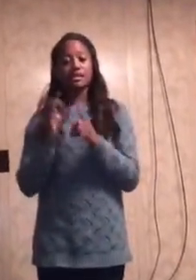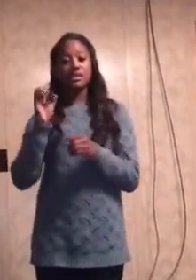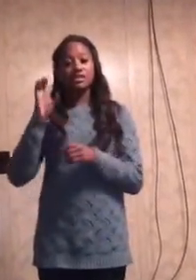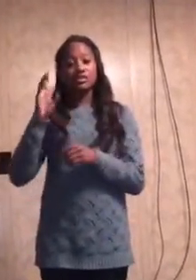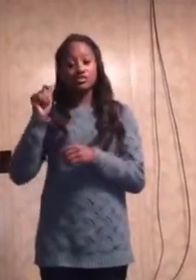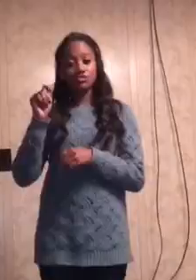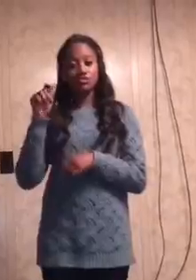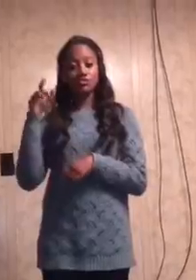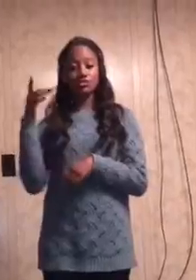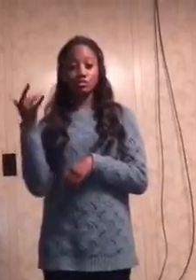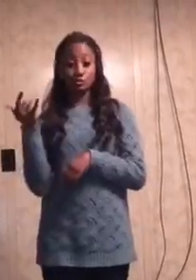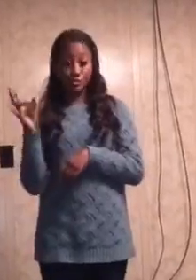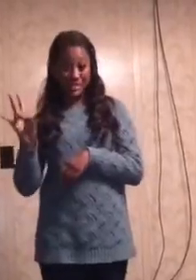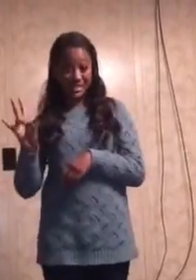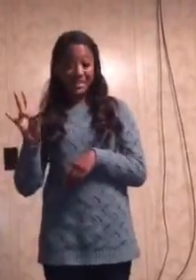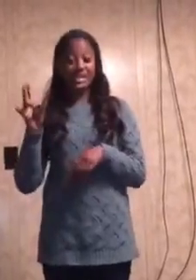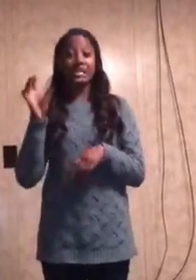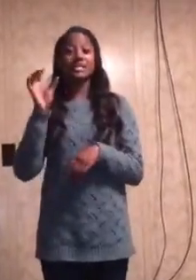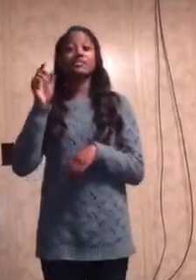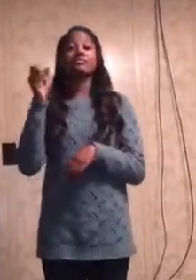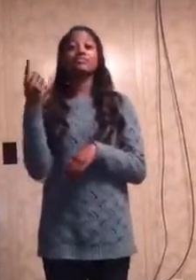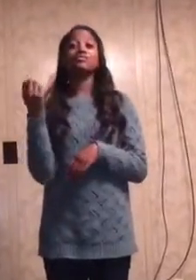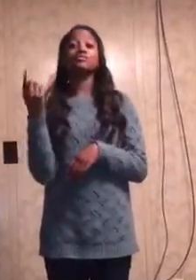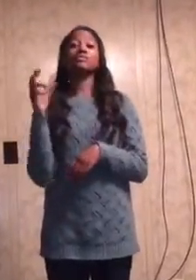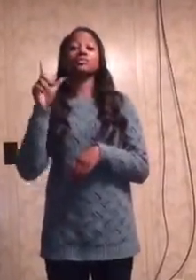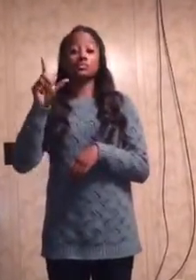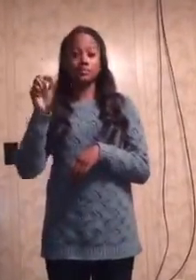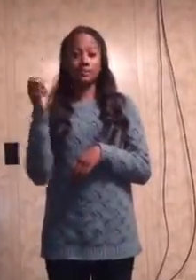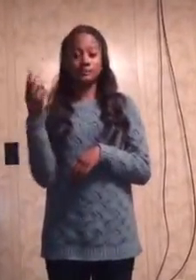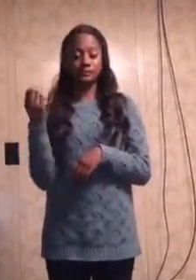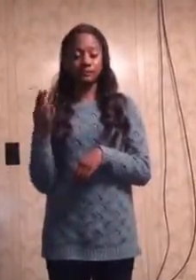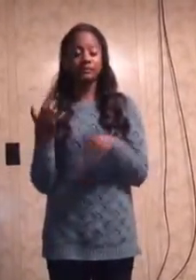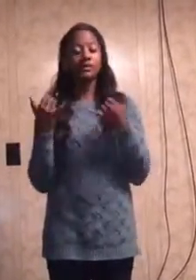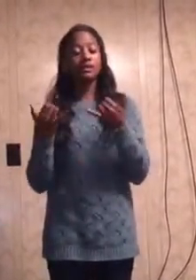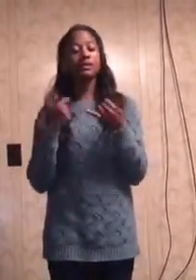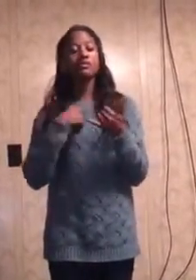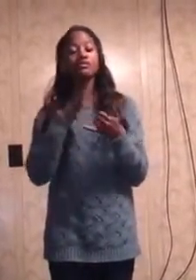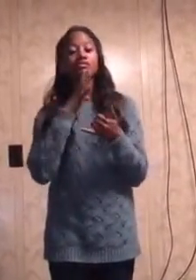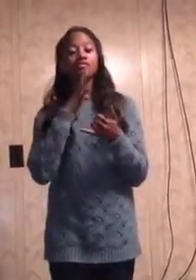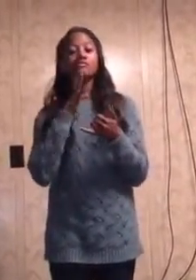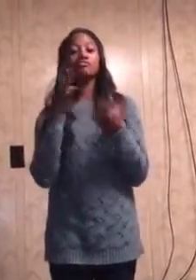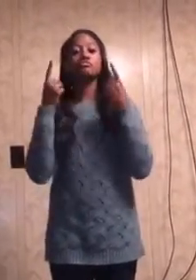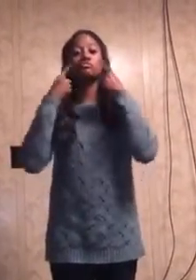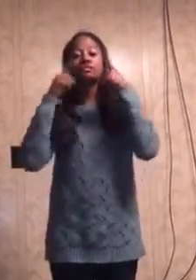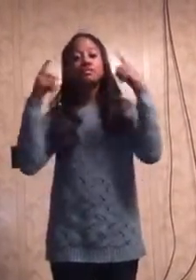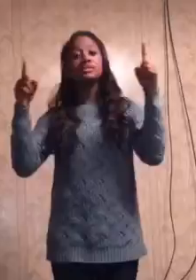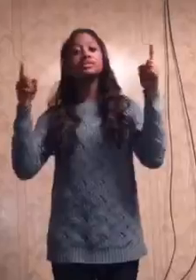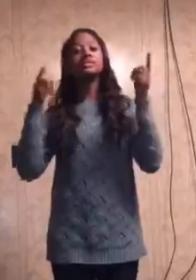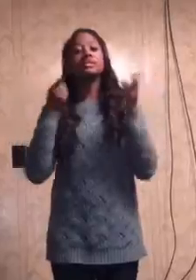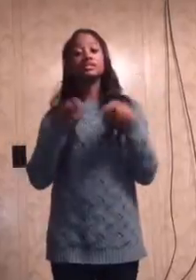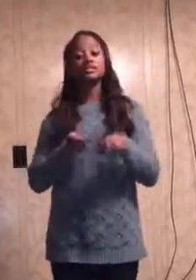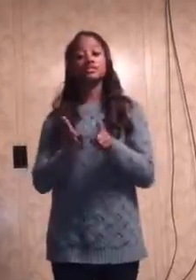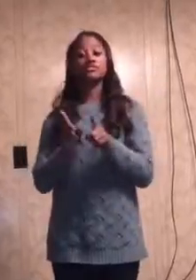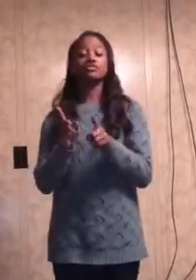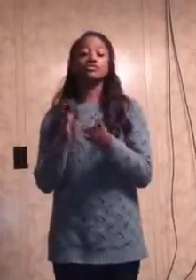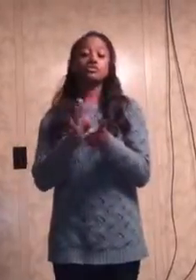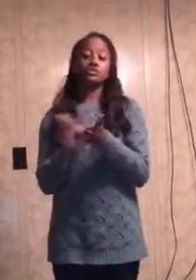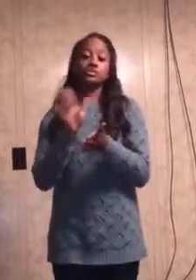2011. Okay, so we're going to talk about succeeding in college with a disability today. There are three main areas that you want to think about when you are